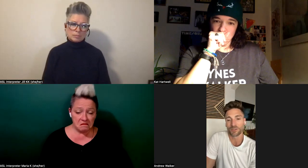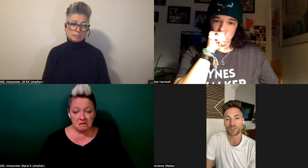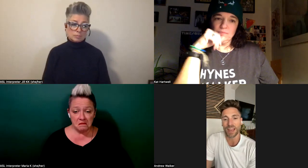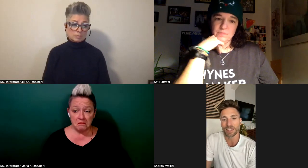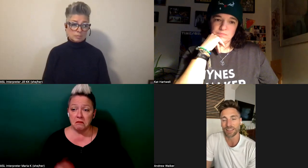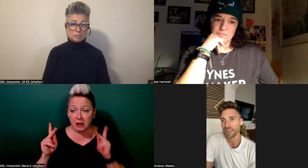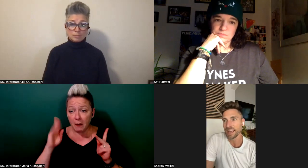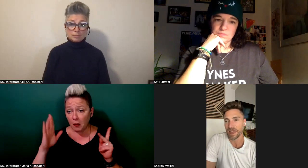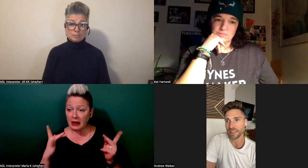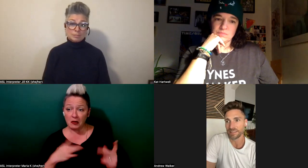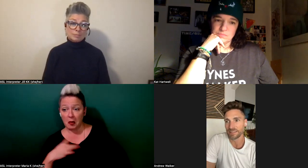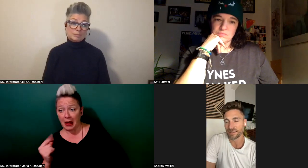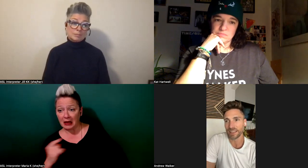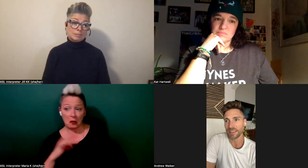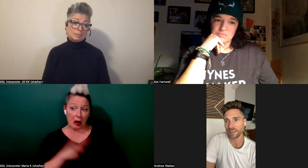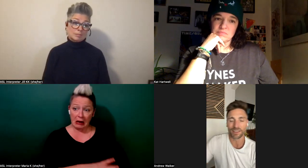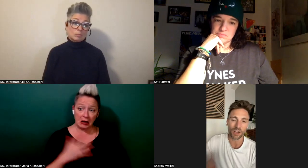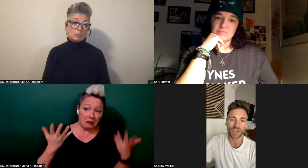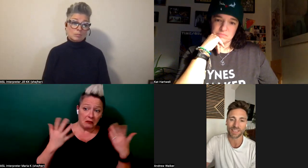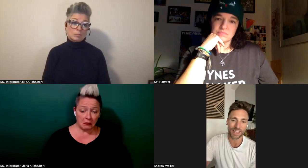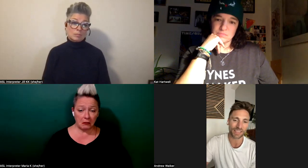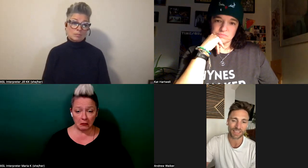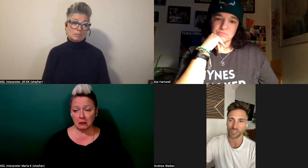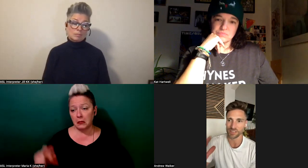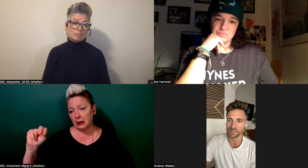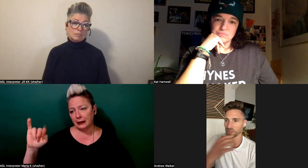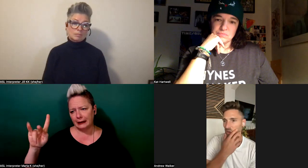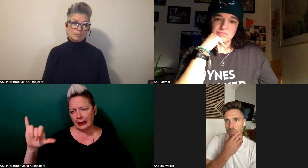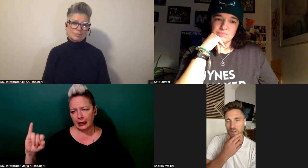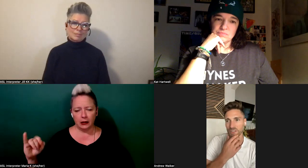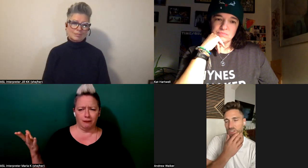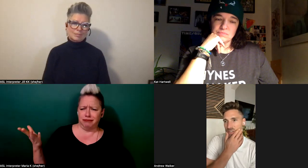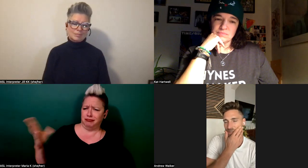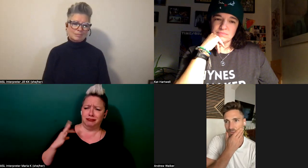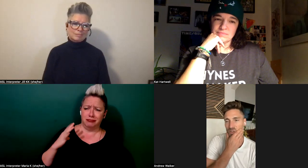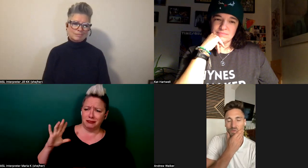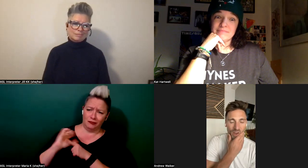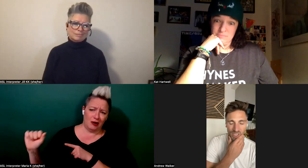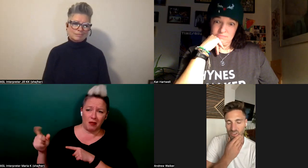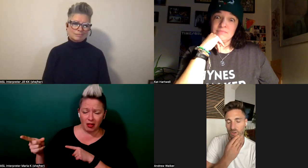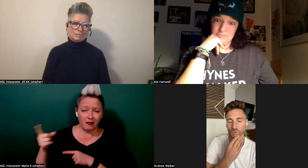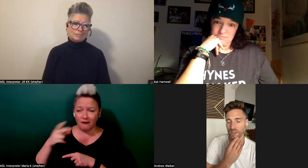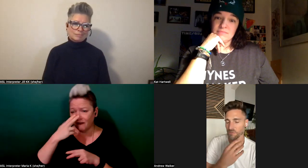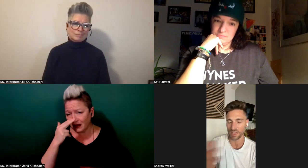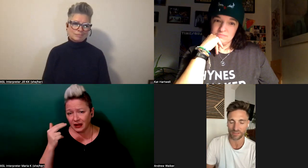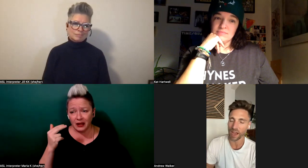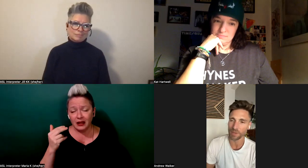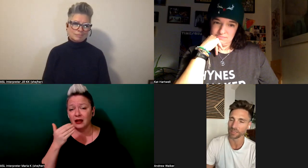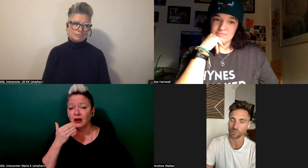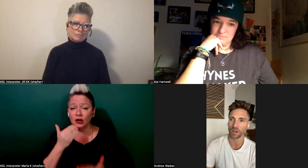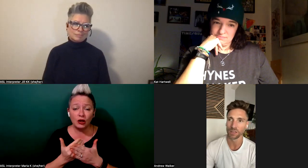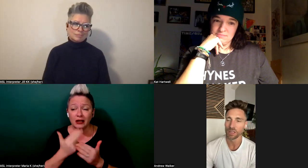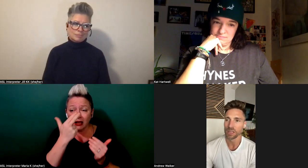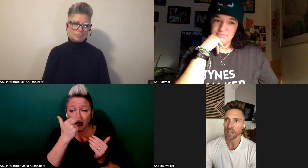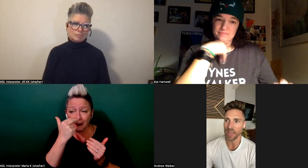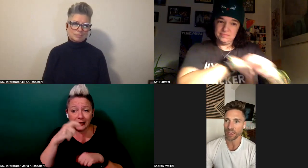going to like it or they're going to hate it. And Nikki, you know, Nikki's Nikki. She's incredible, and she's really funny. She's got great comedic timing